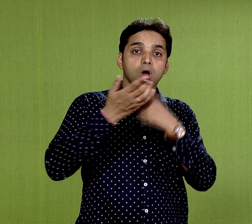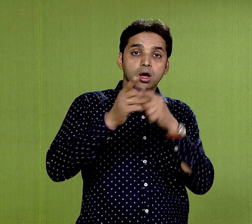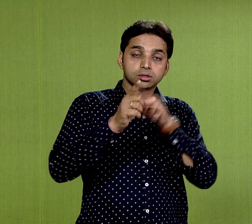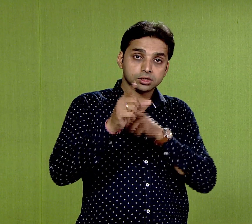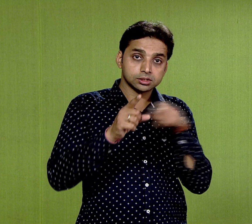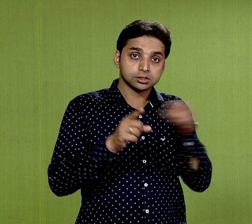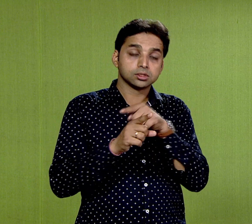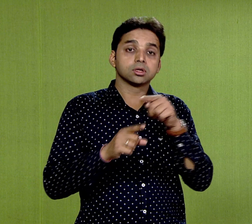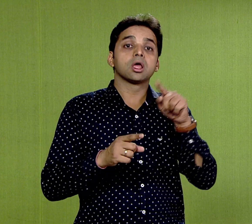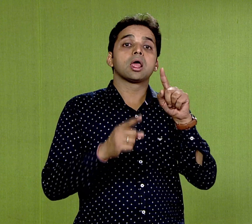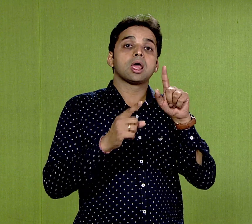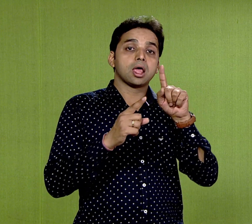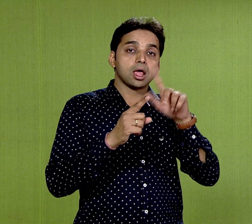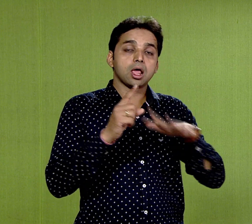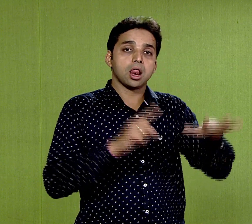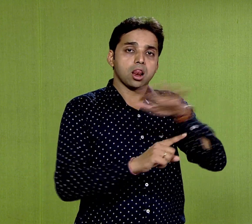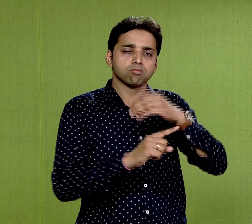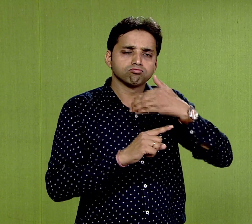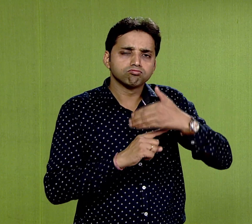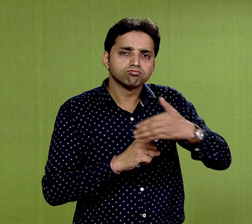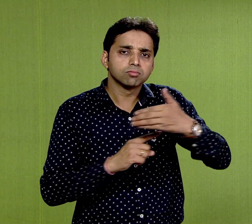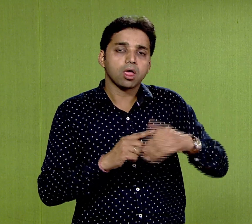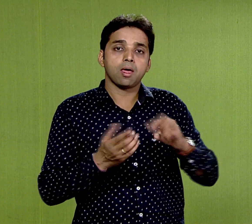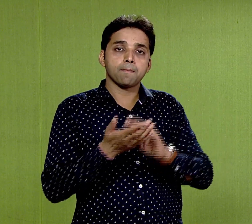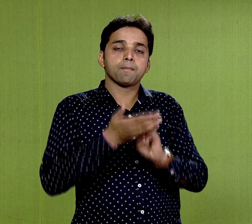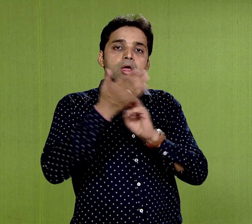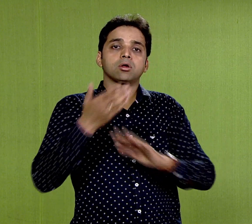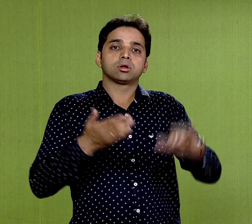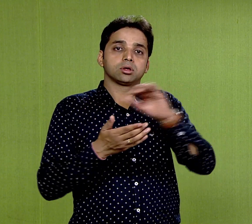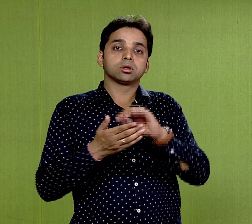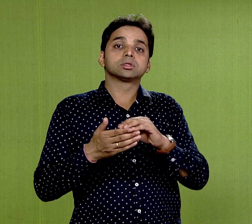illustrated manuscripts of Persian